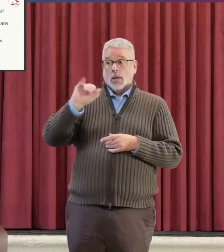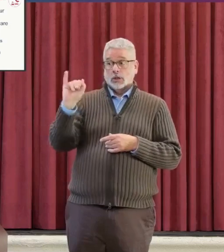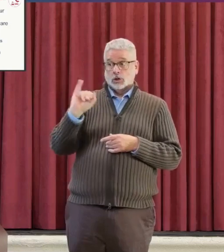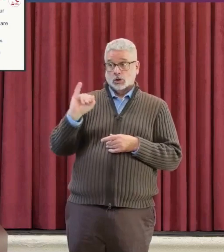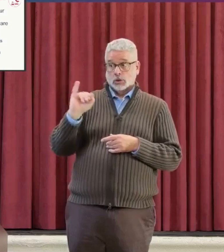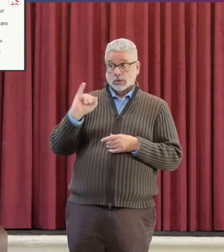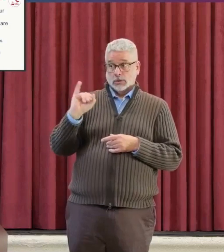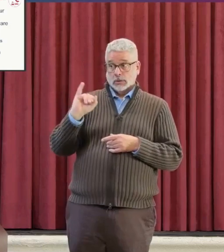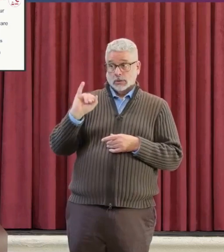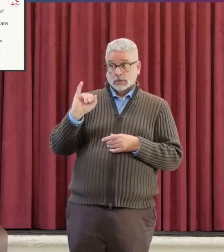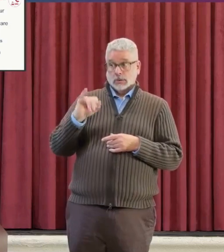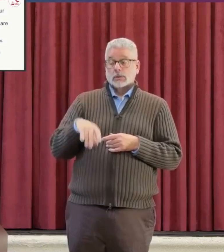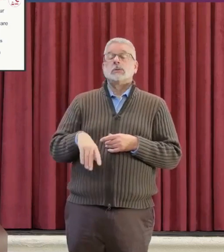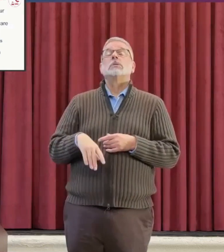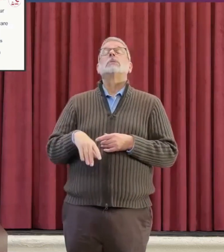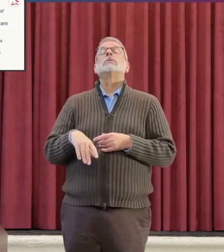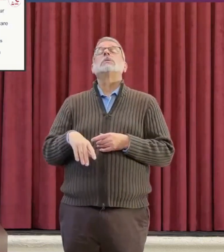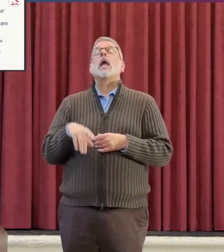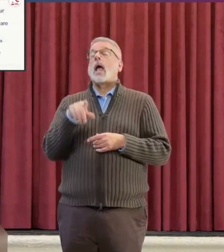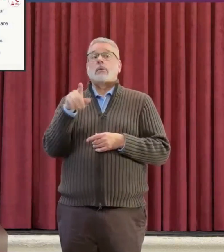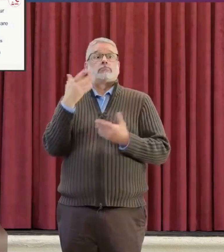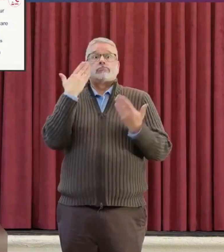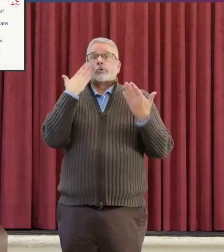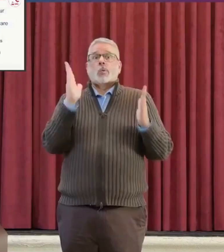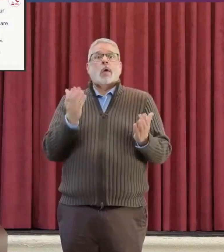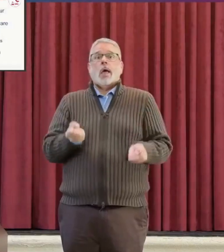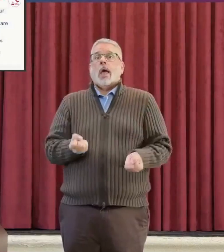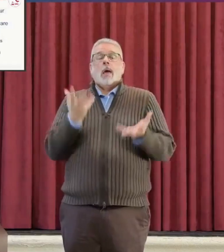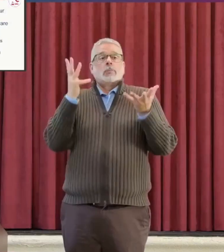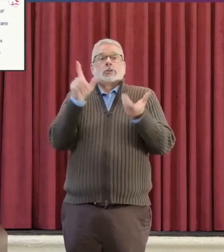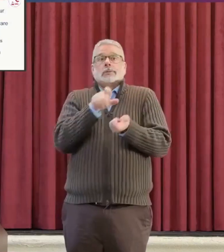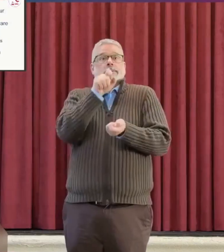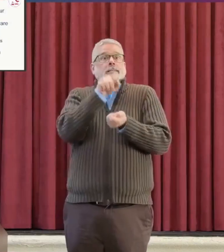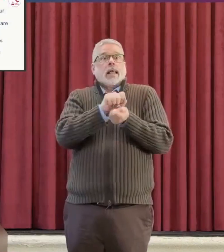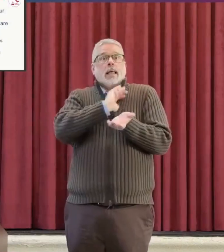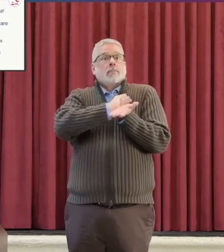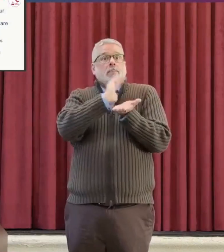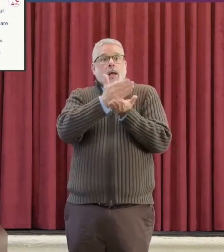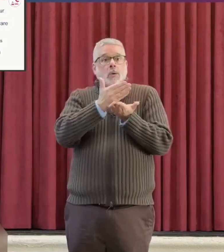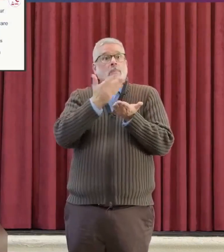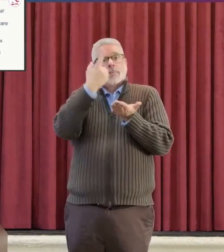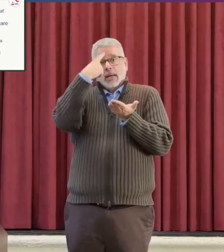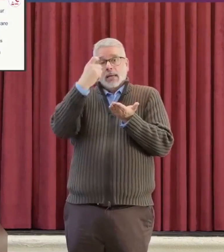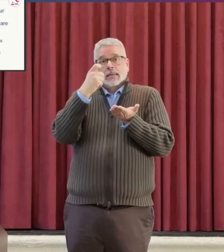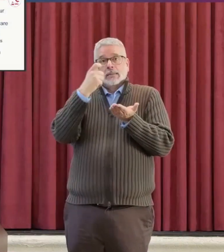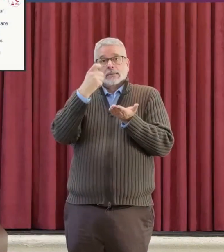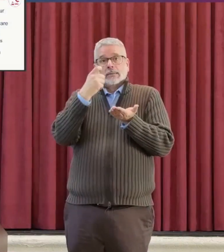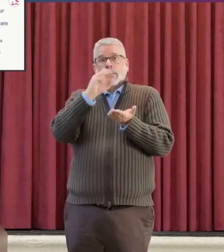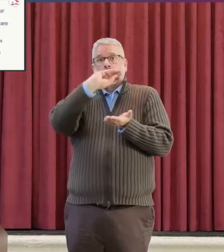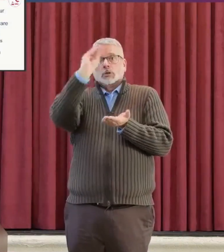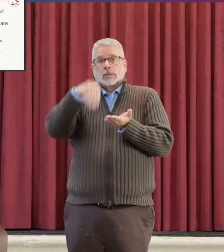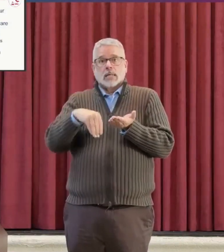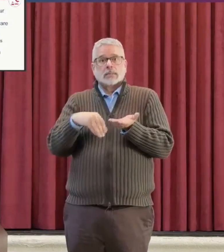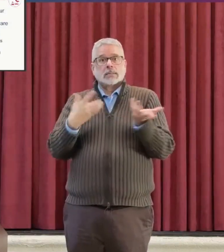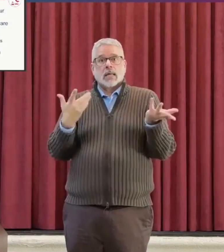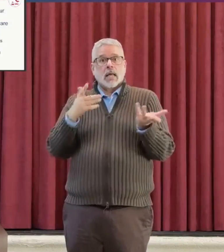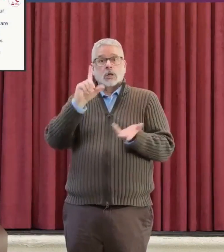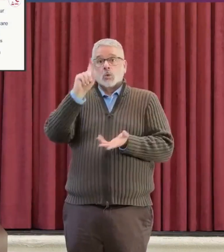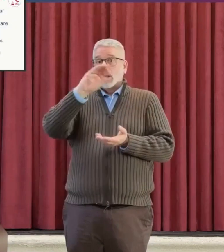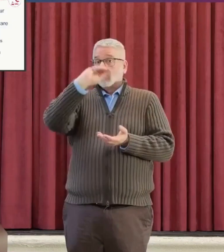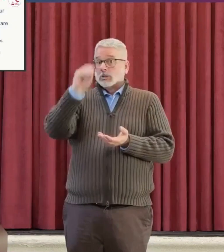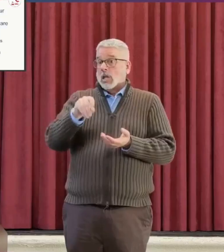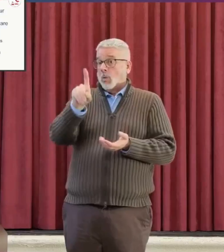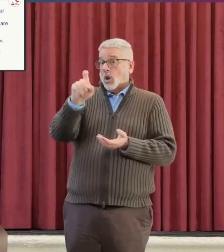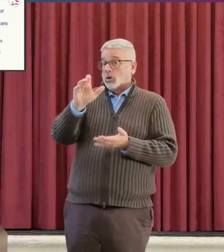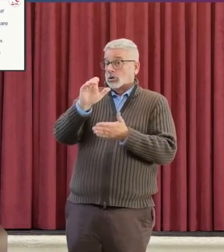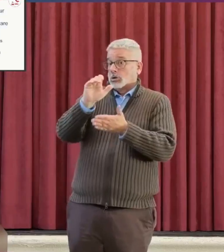co-insurance, and you don't know how much exactly that is because it's a percentage based. It can be 20% of